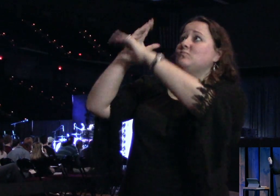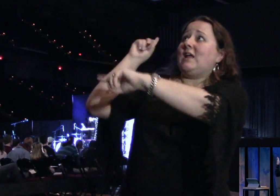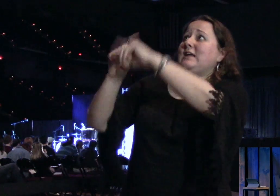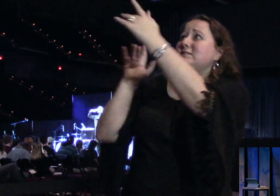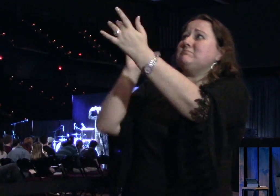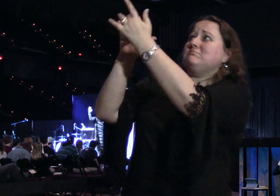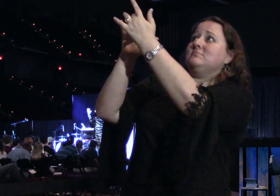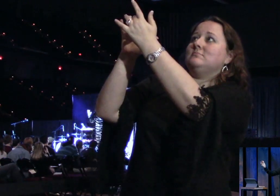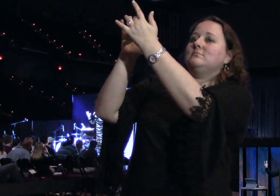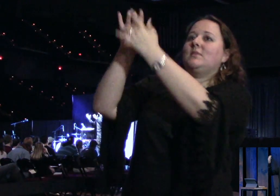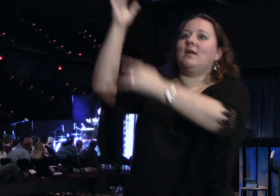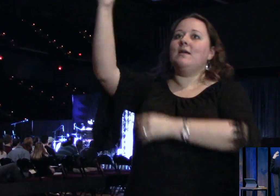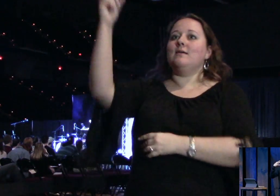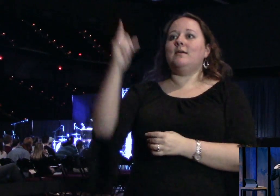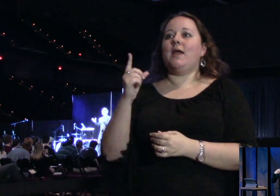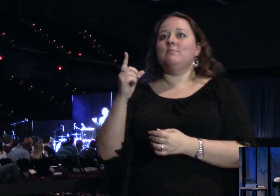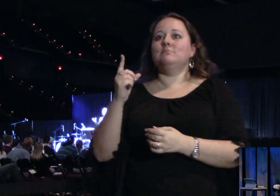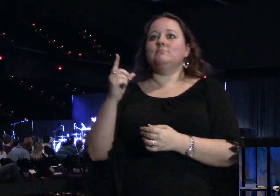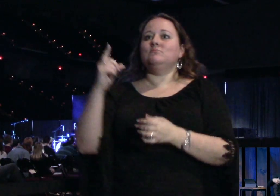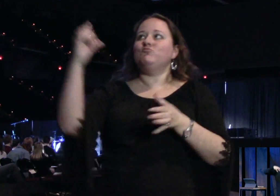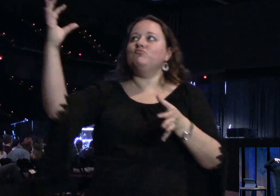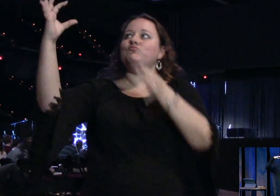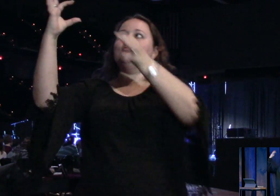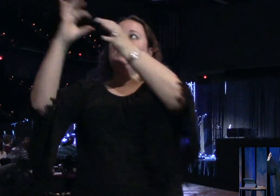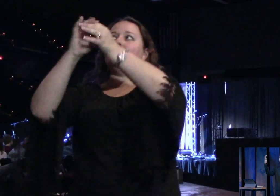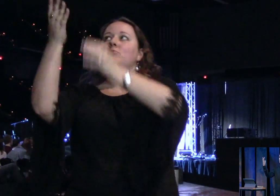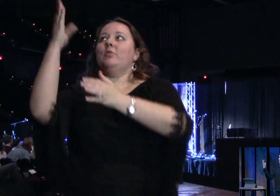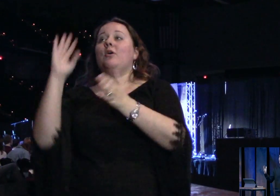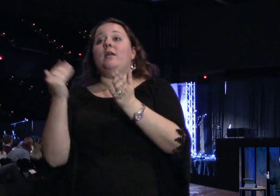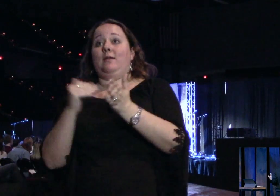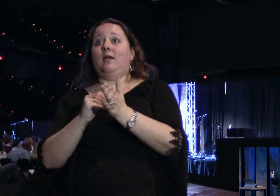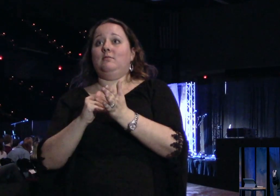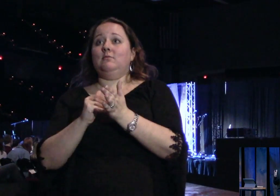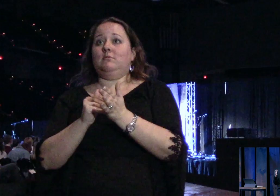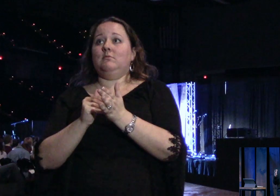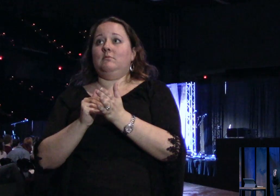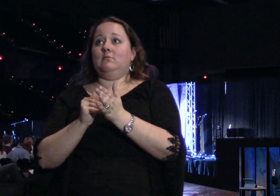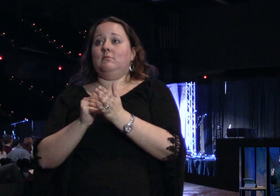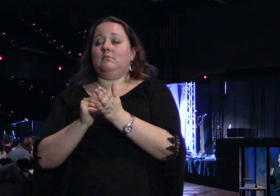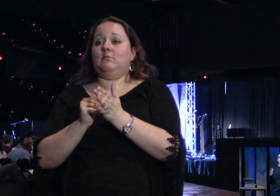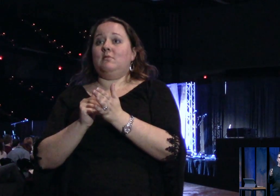in between you and God, he came to bring you back to God,